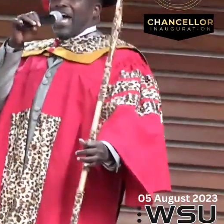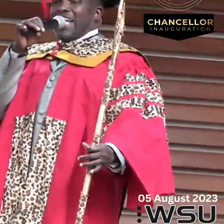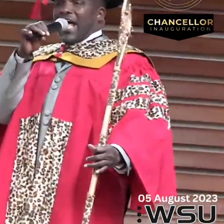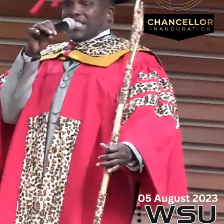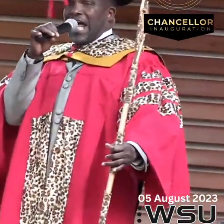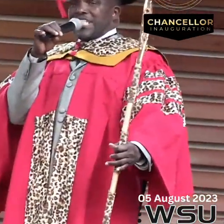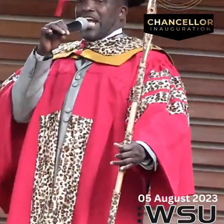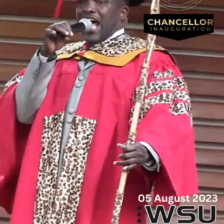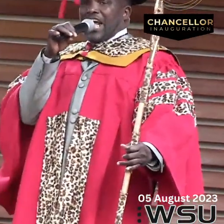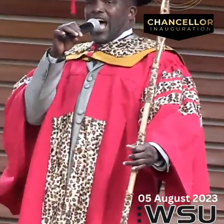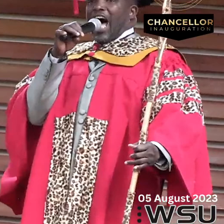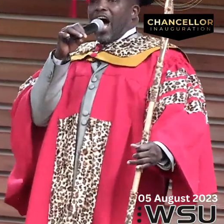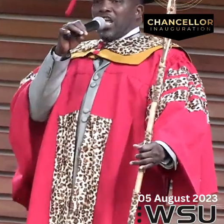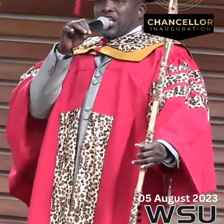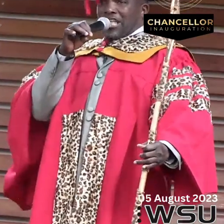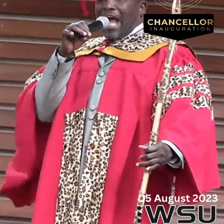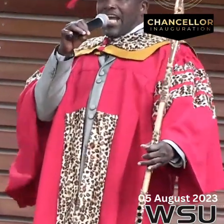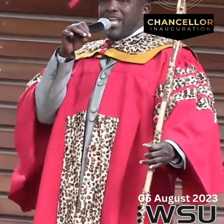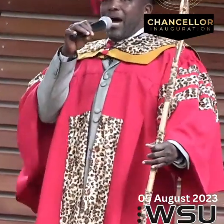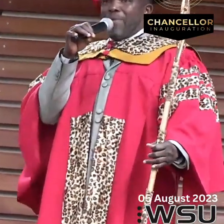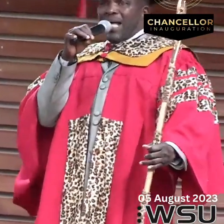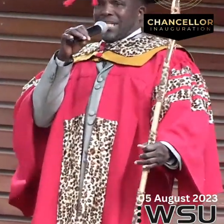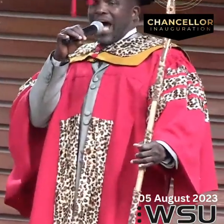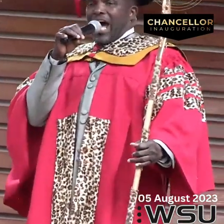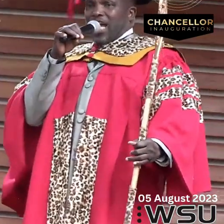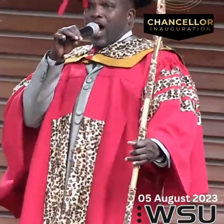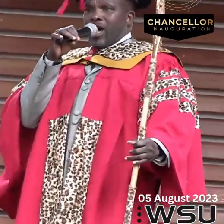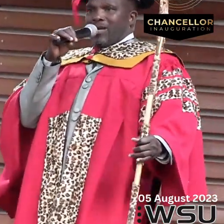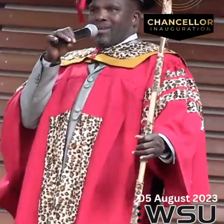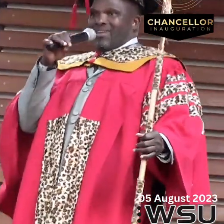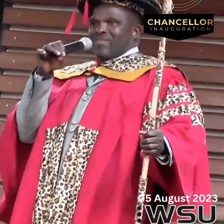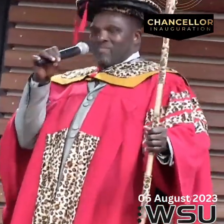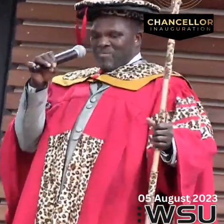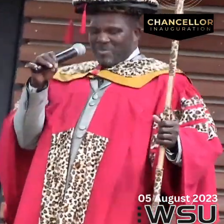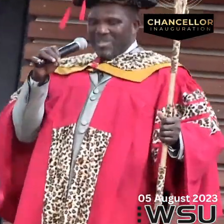Kubizo wena sandlala nga njengenyamazana